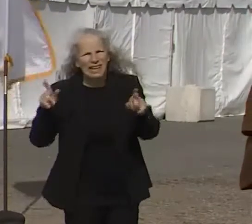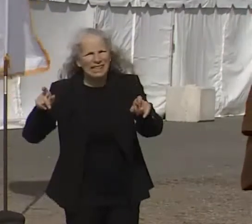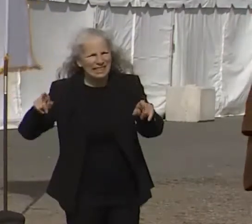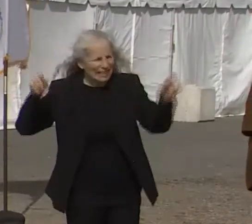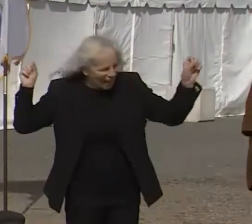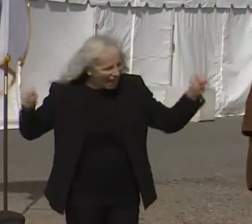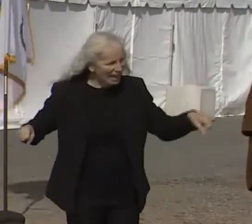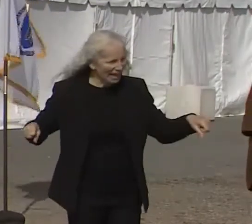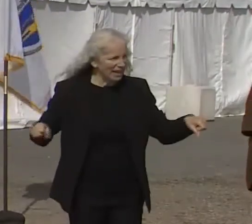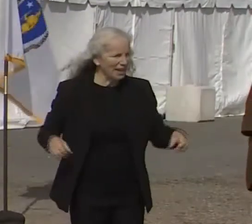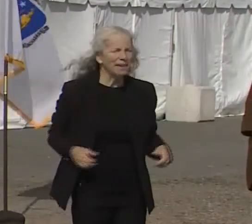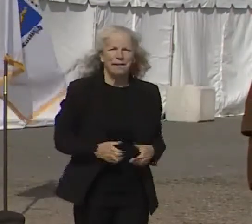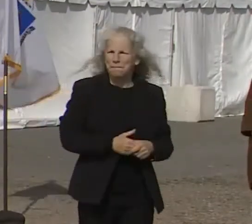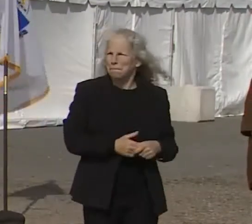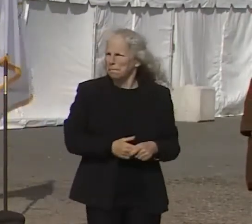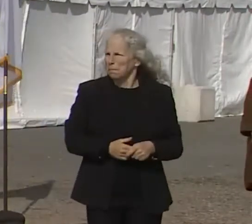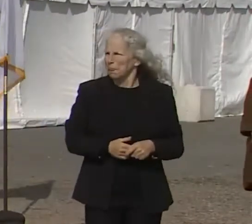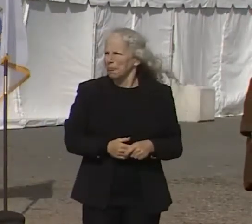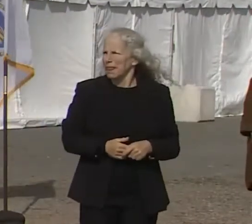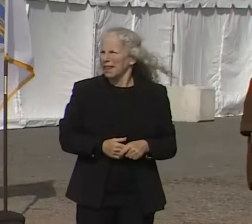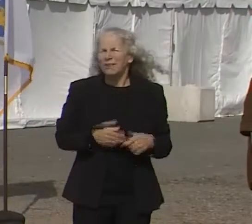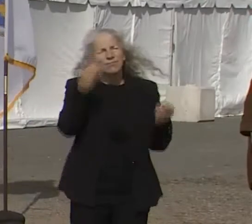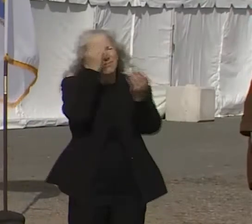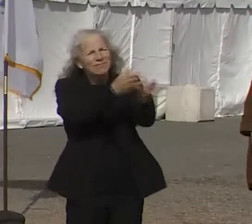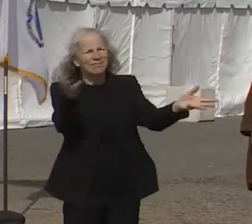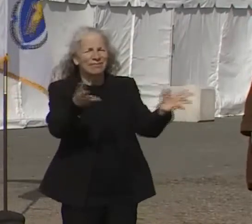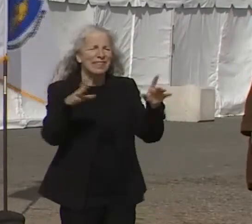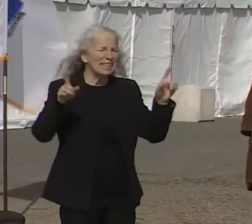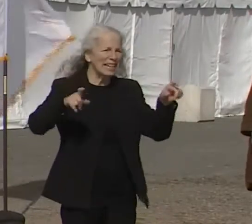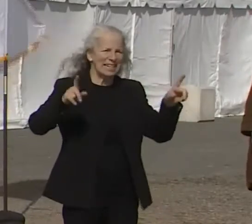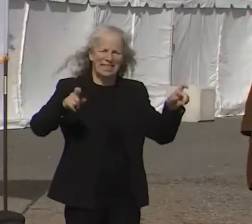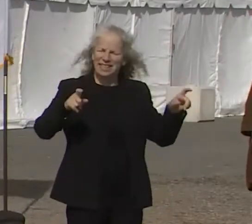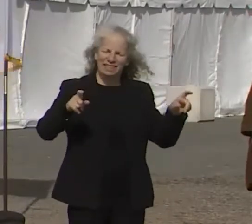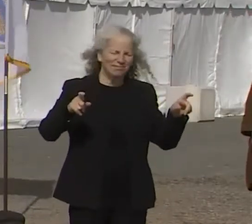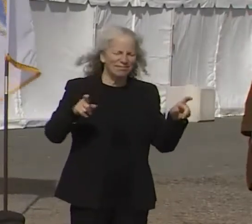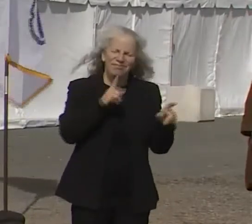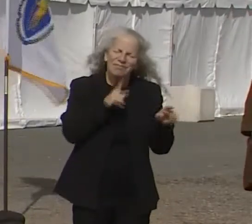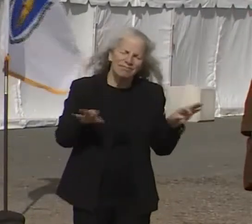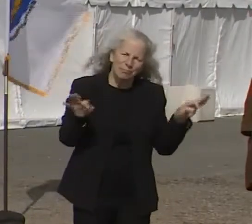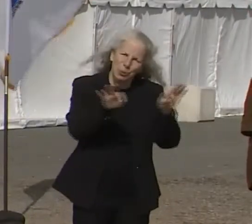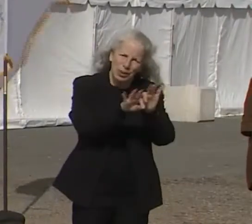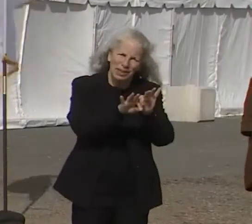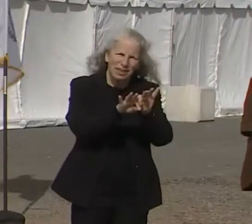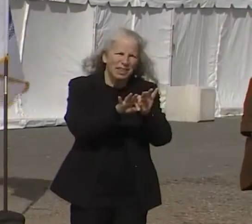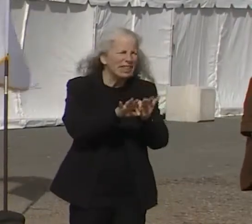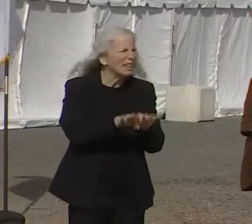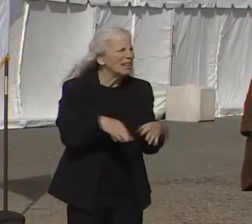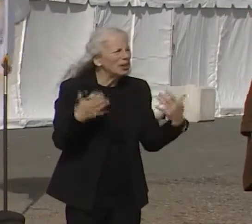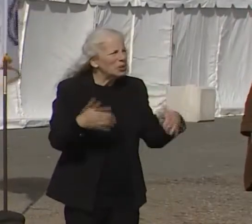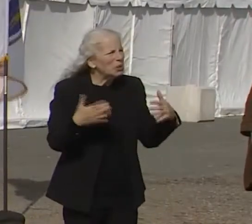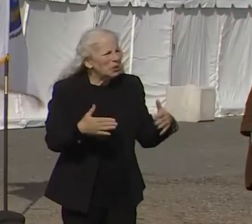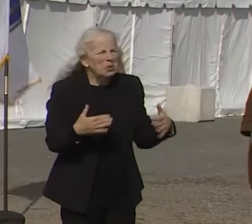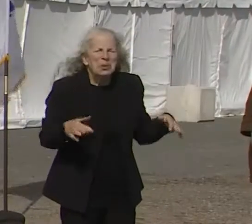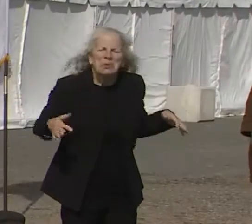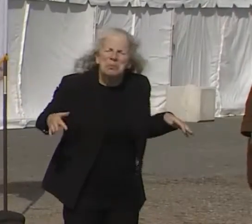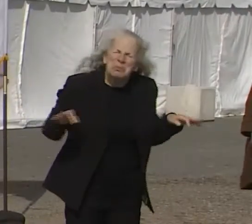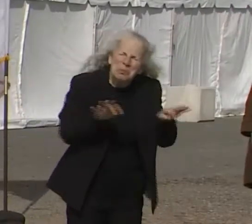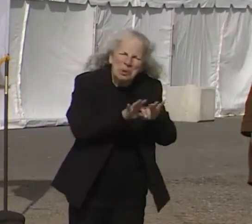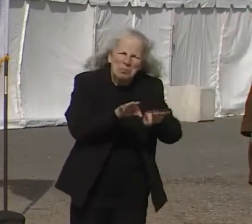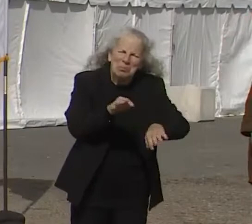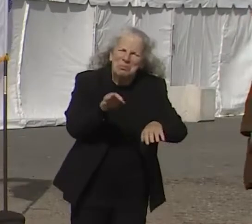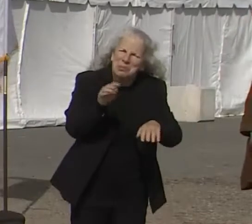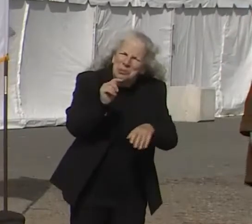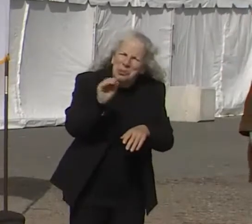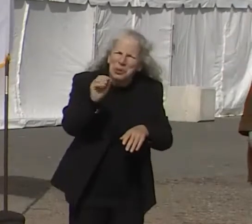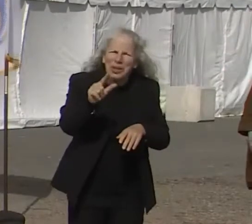tested. And our message around testing remains the same. It's one of the most powerful tools we have to keep you,